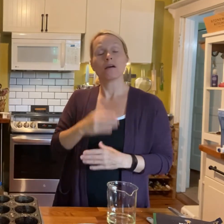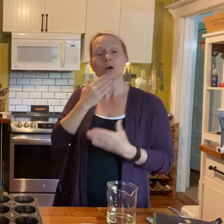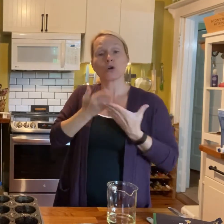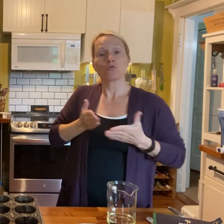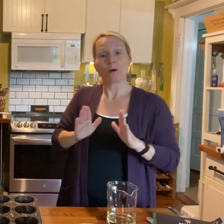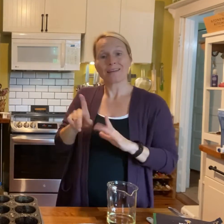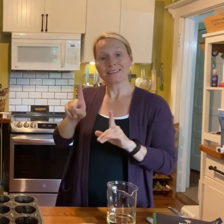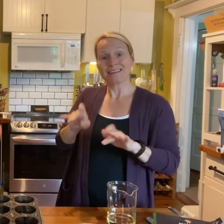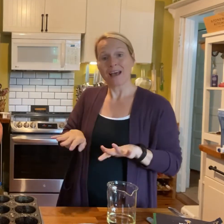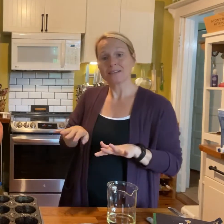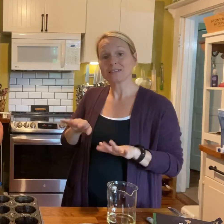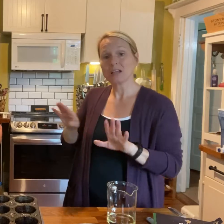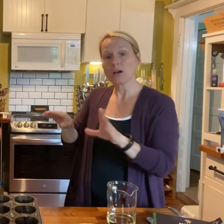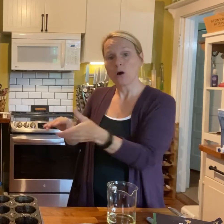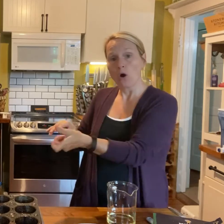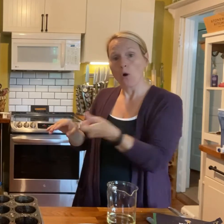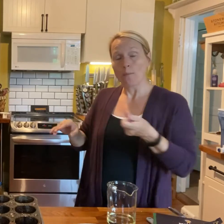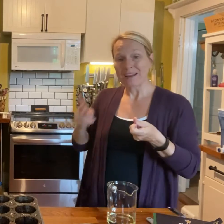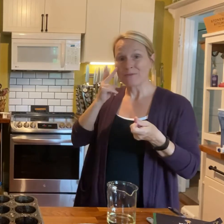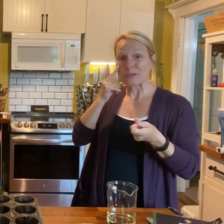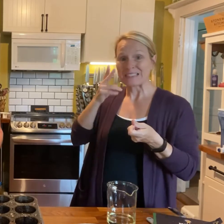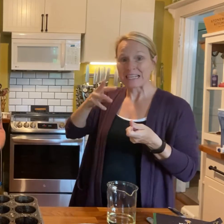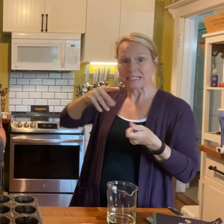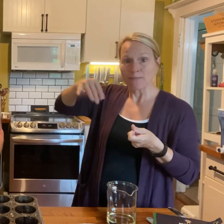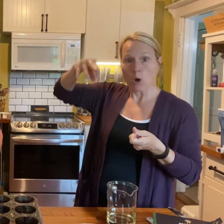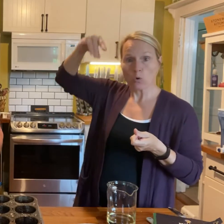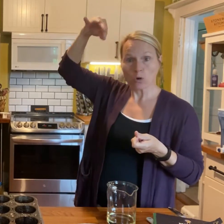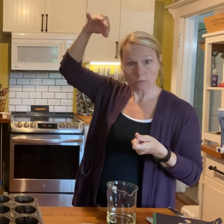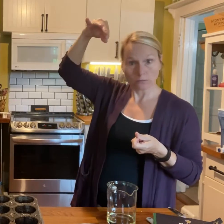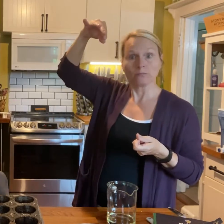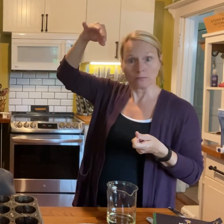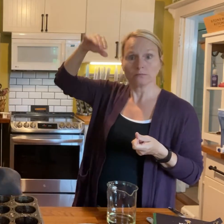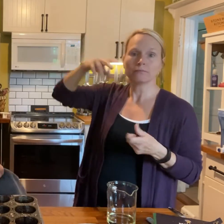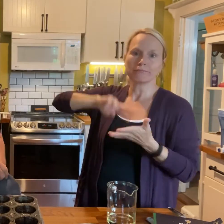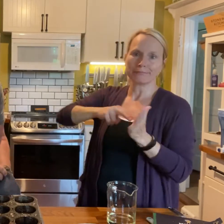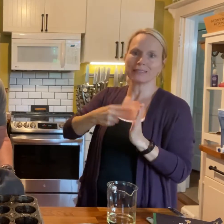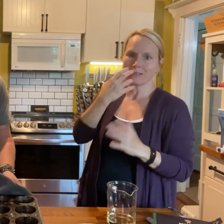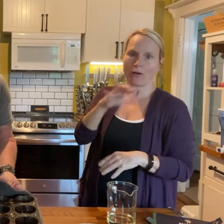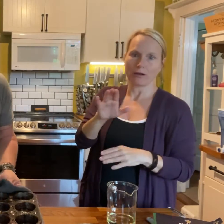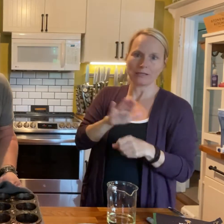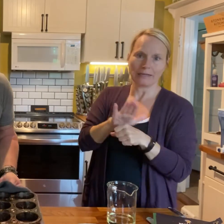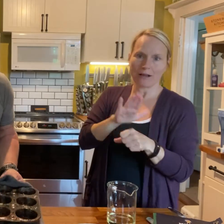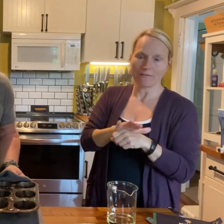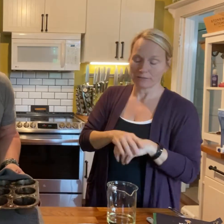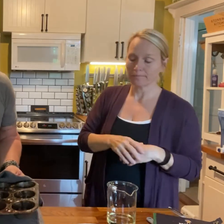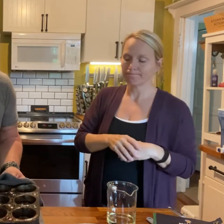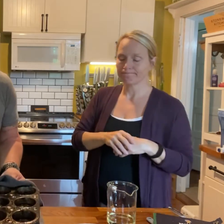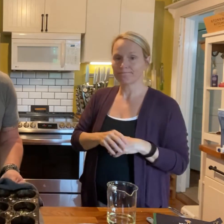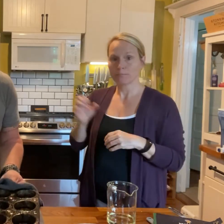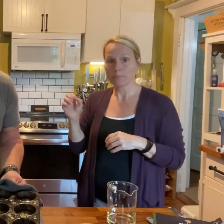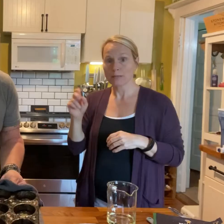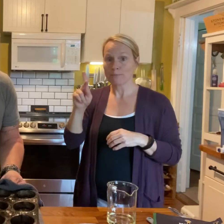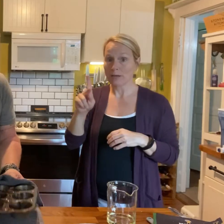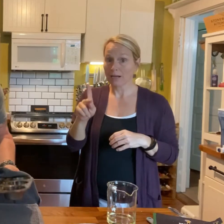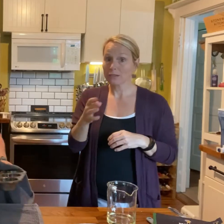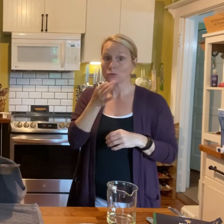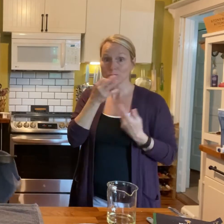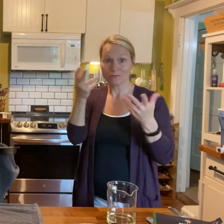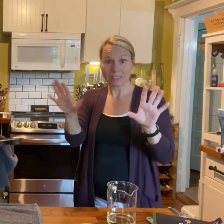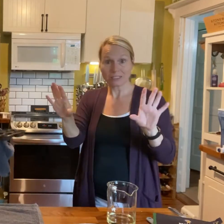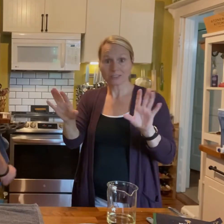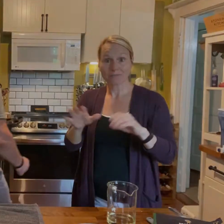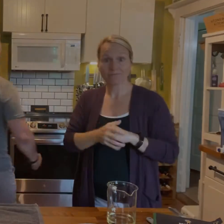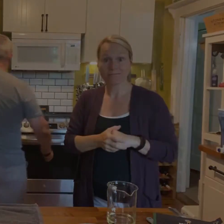of testing: open your door, you see the smoke, it's hot enough. And we will be right back when I've done that.